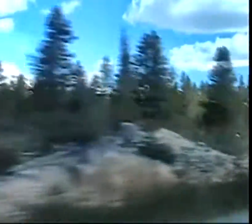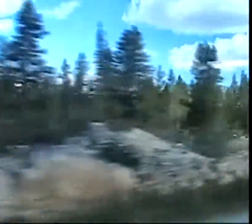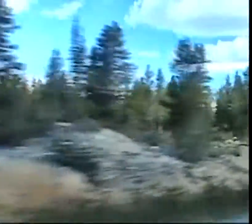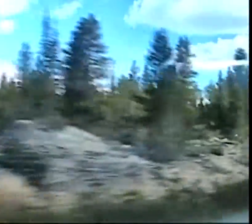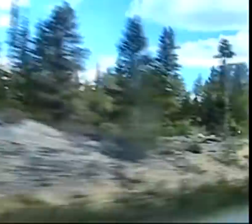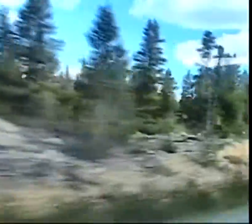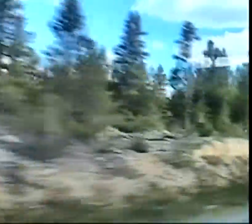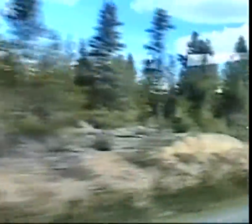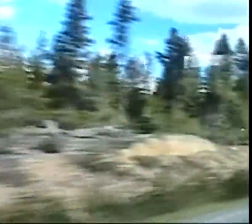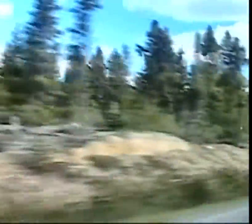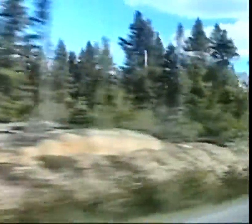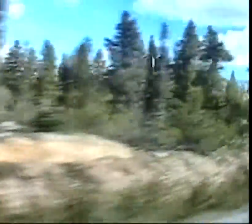your meal.